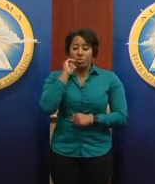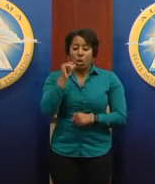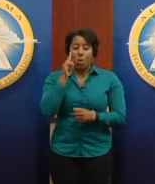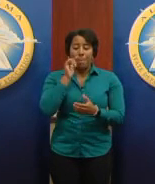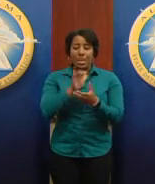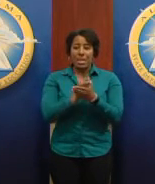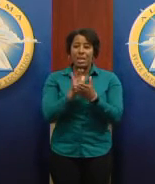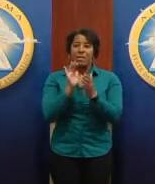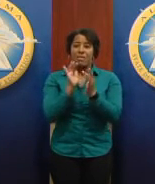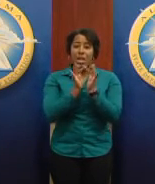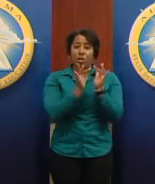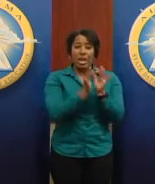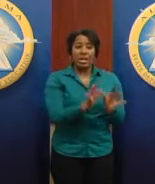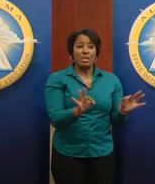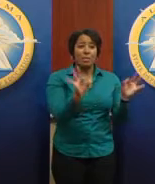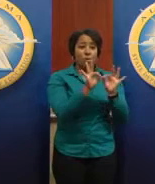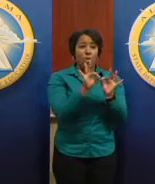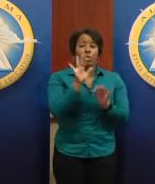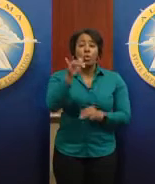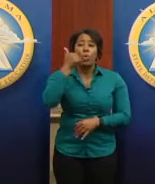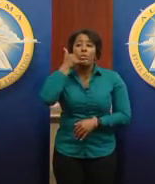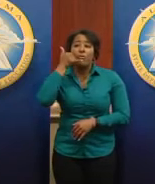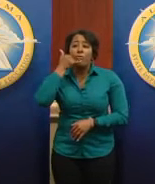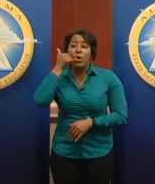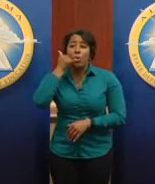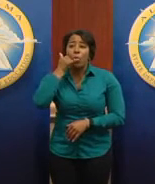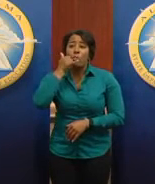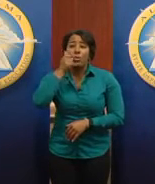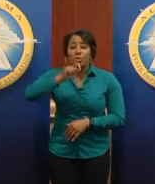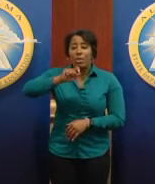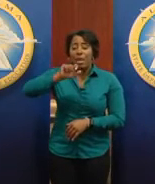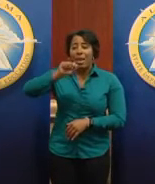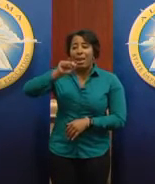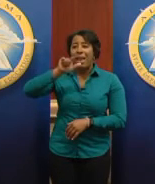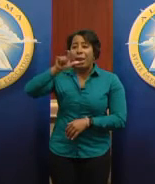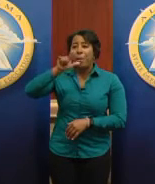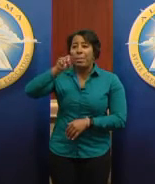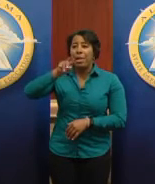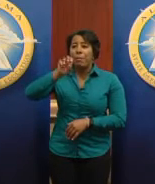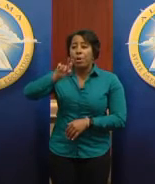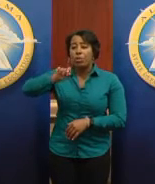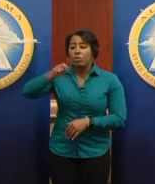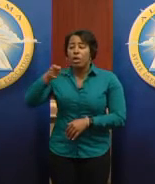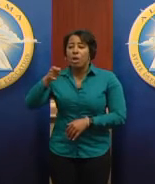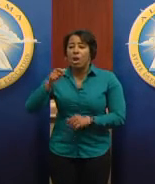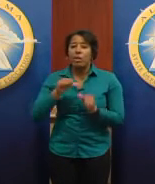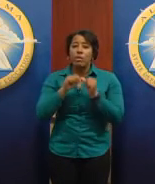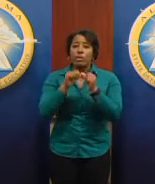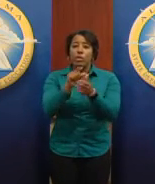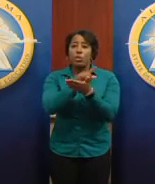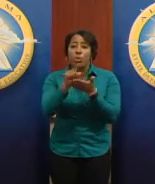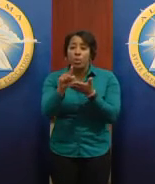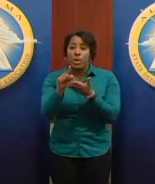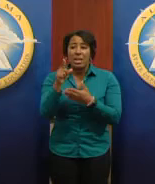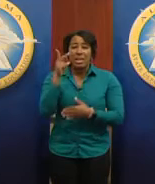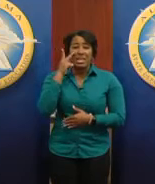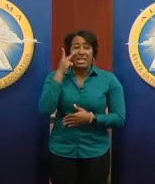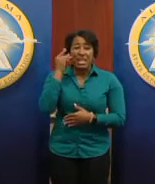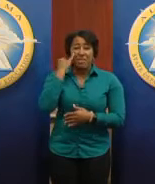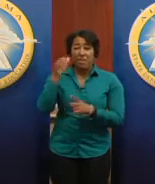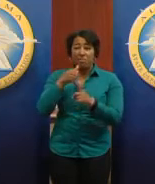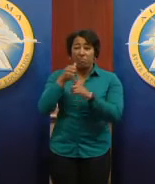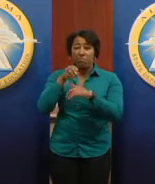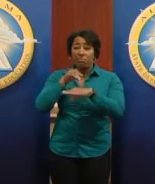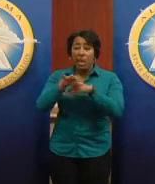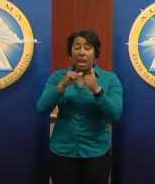on to airplane mode, and carry it around for a week and see if it affects the way you work and learn.